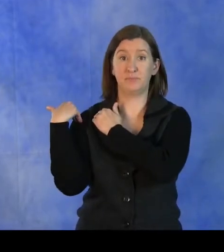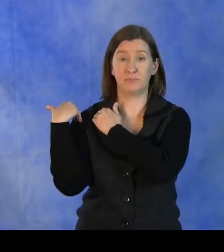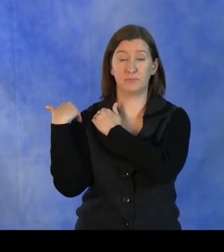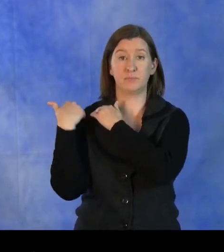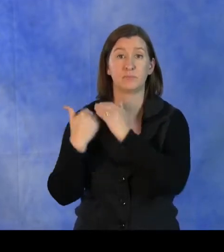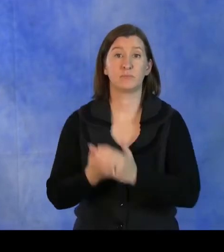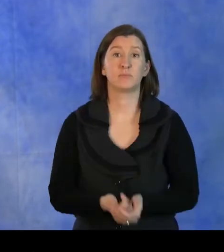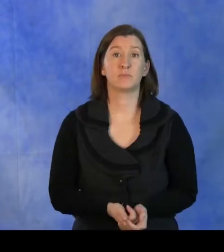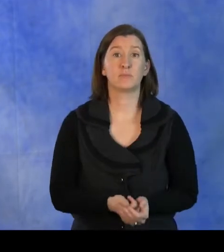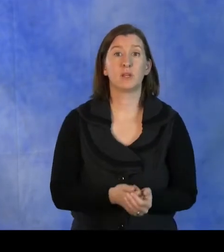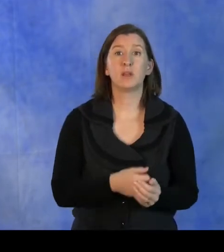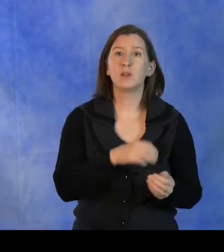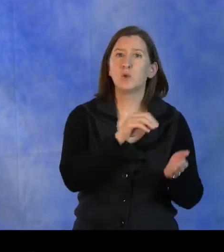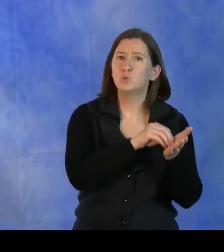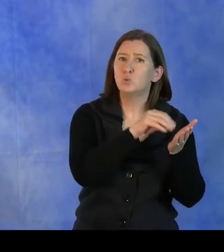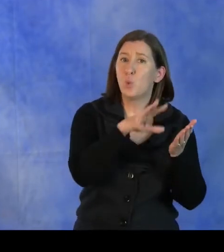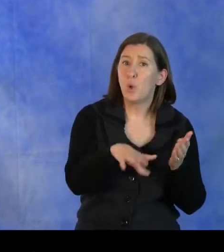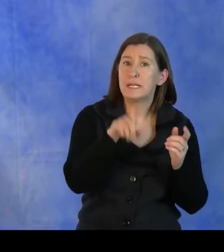Also, you need some